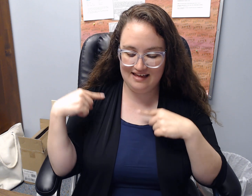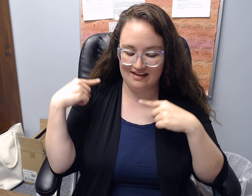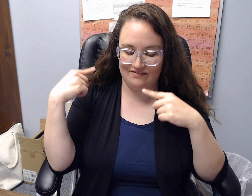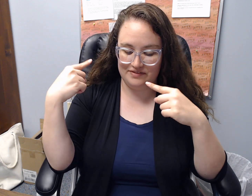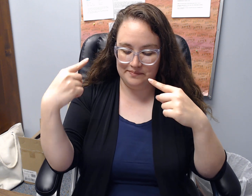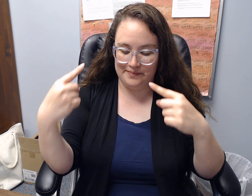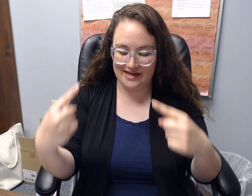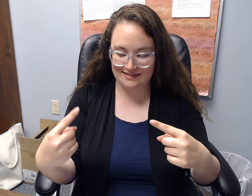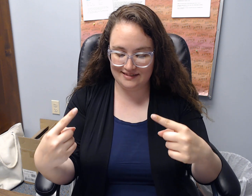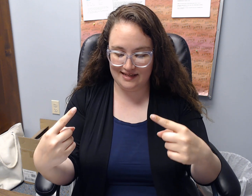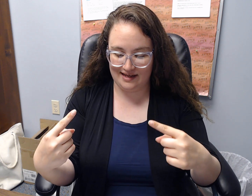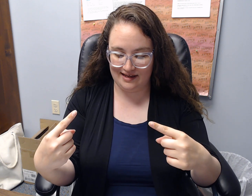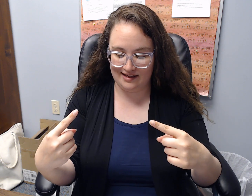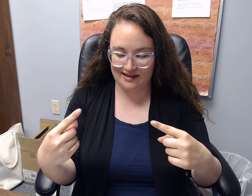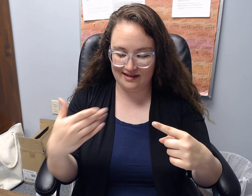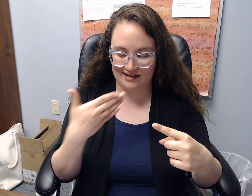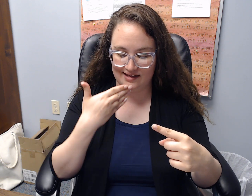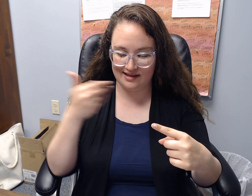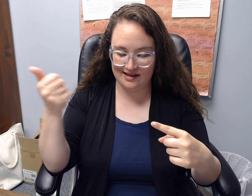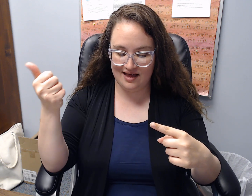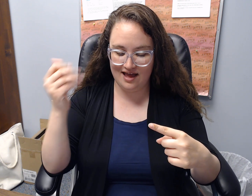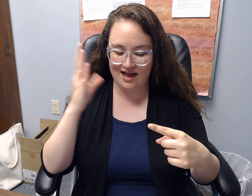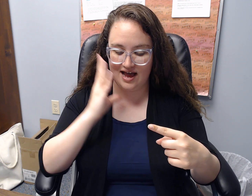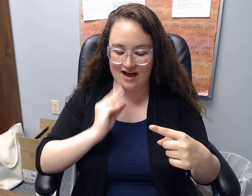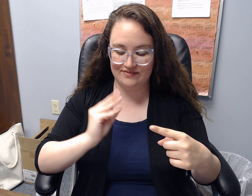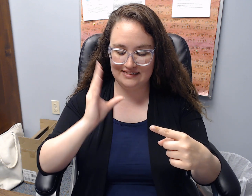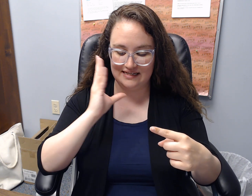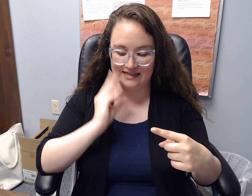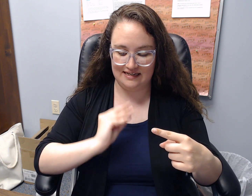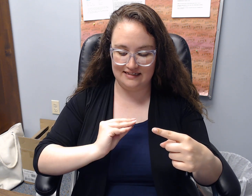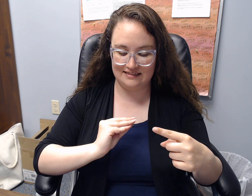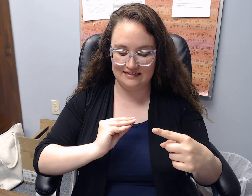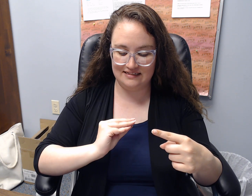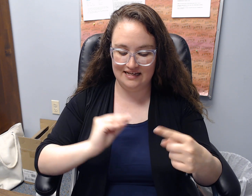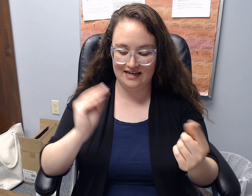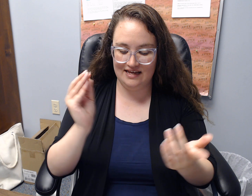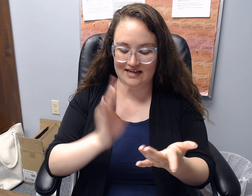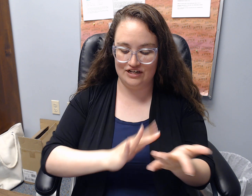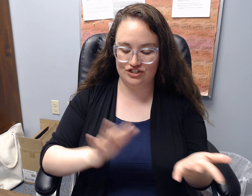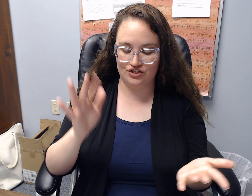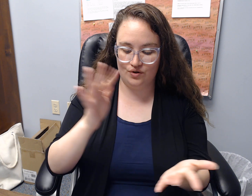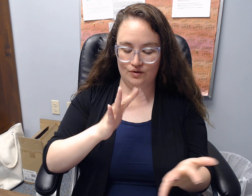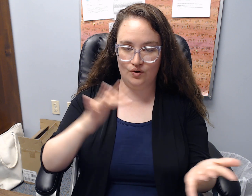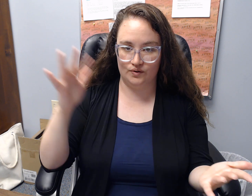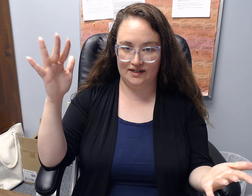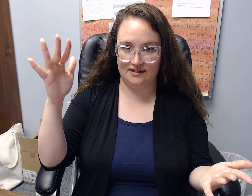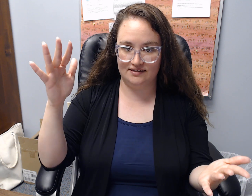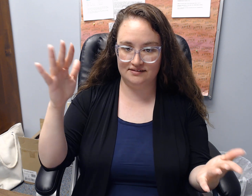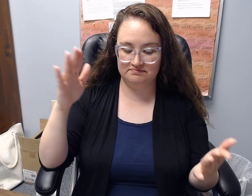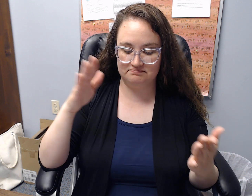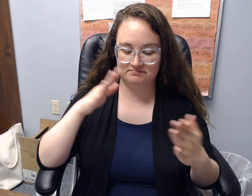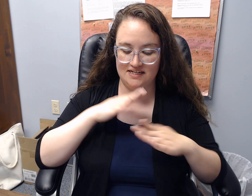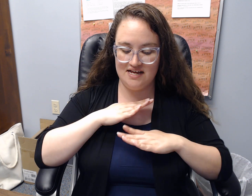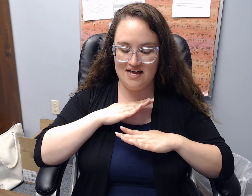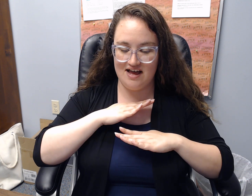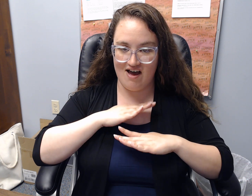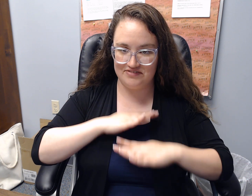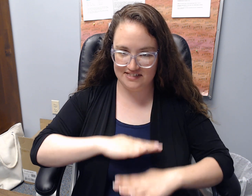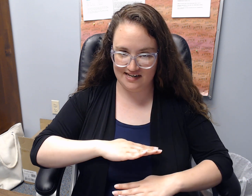If the best thing I've seen is your glory, I've seen it